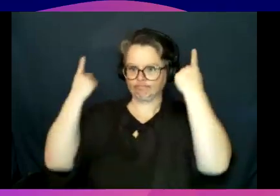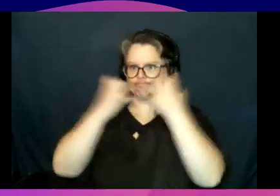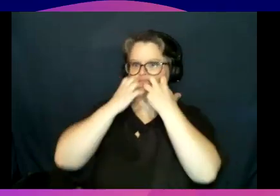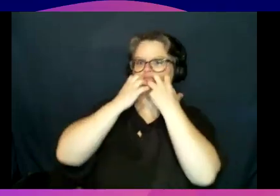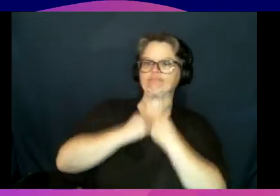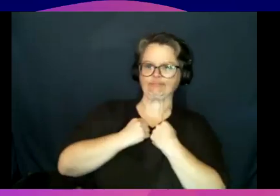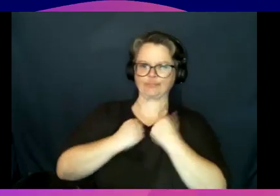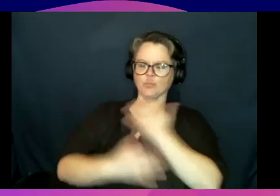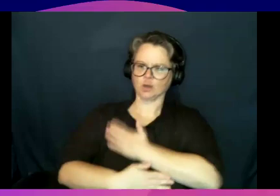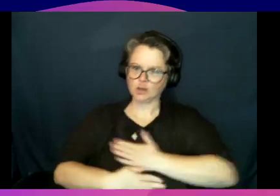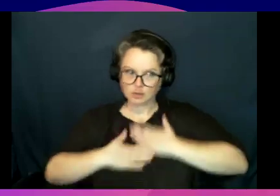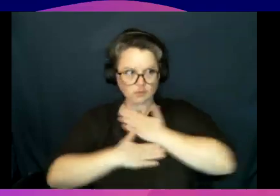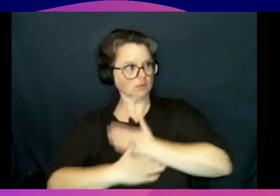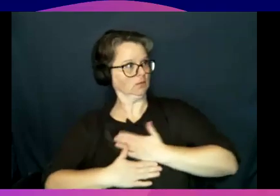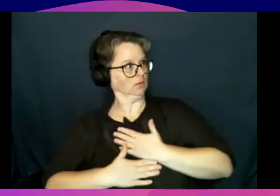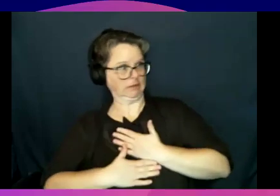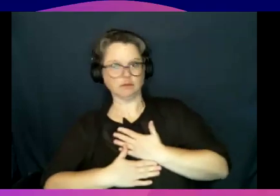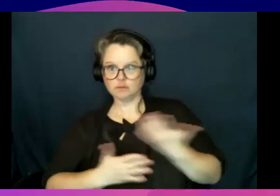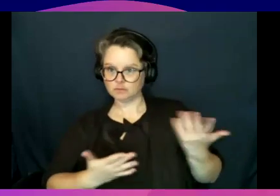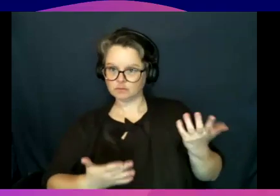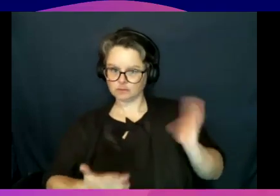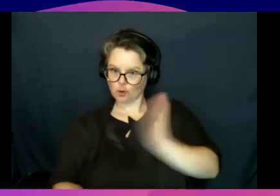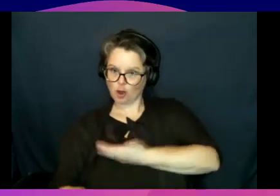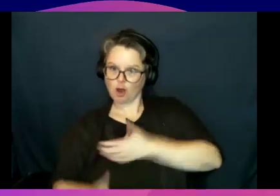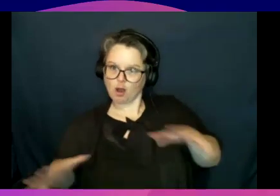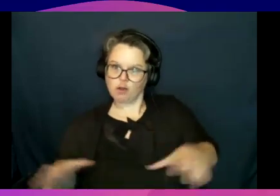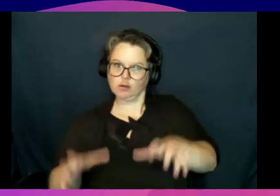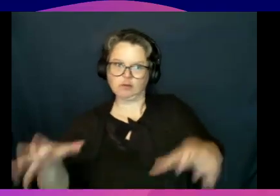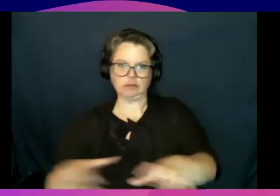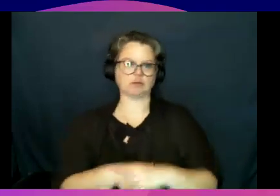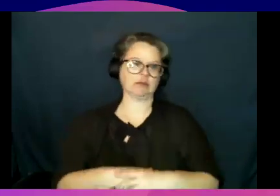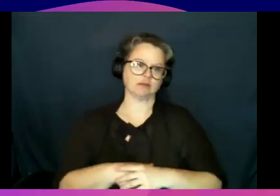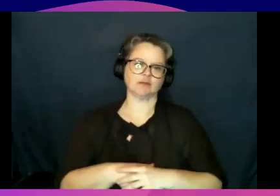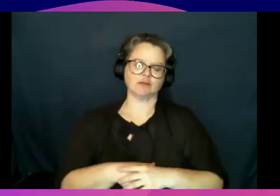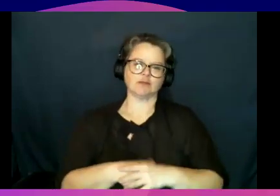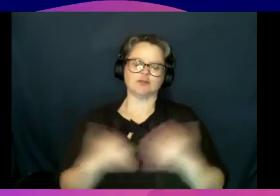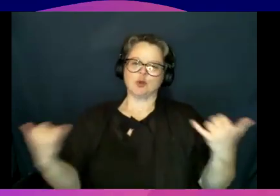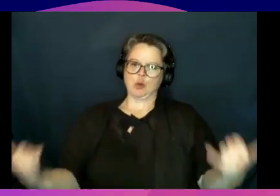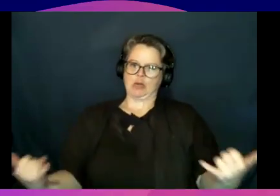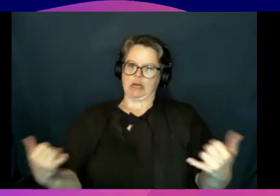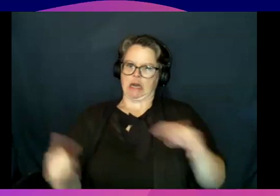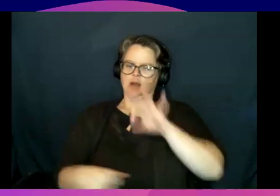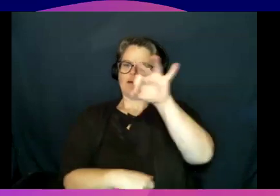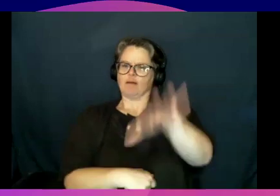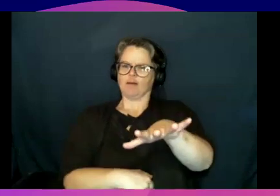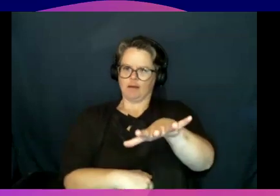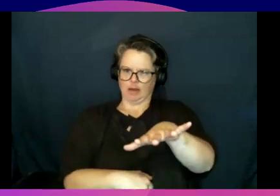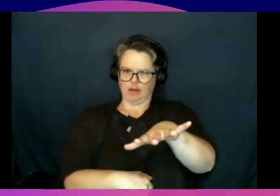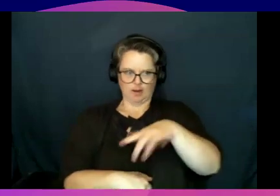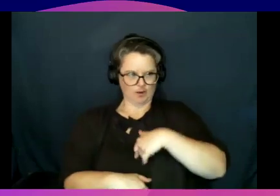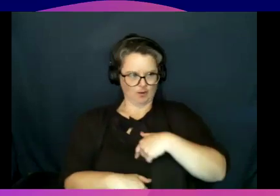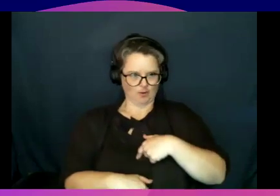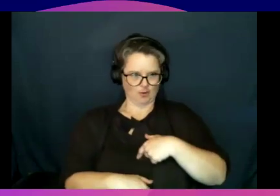And so what can we do? How can we contribute? A few things. So consider rethinking the issues that we